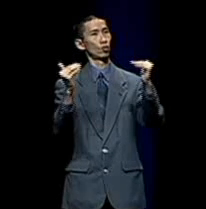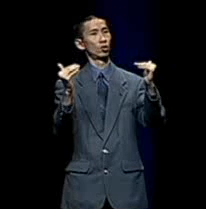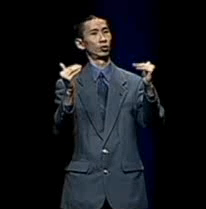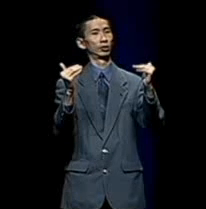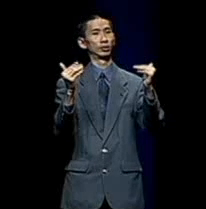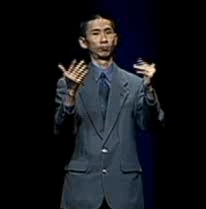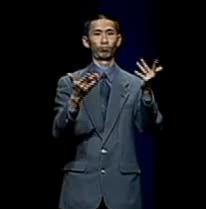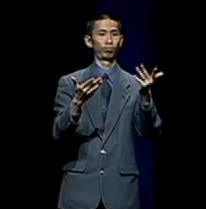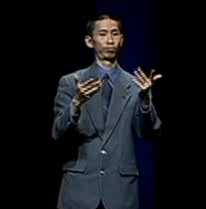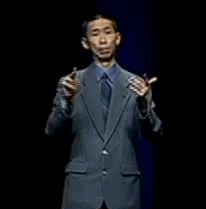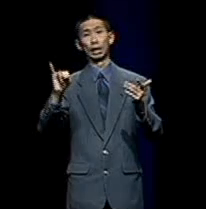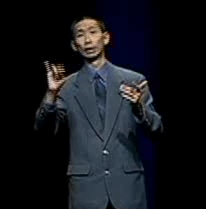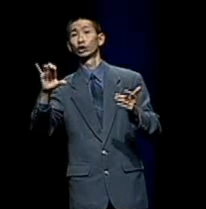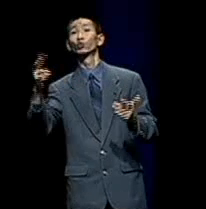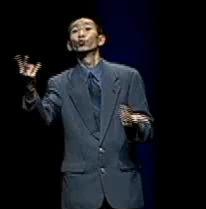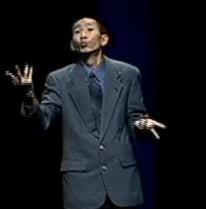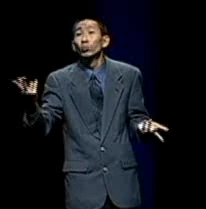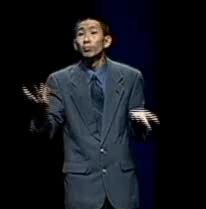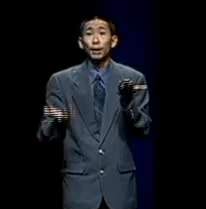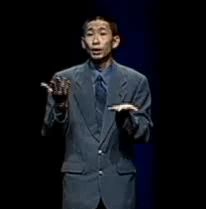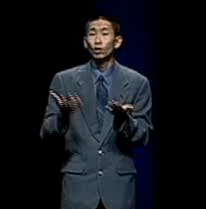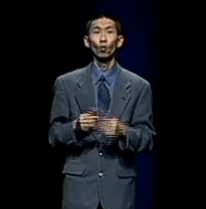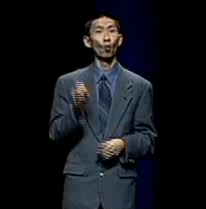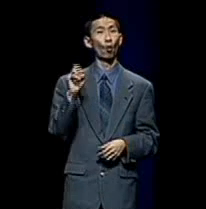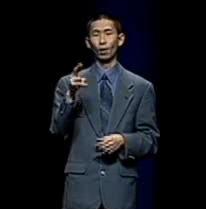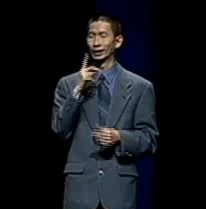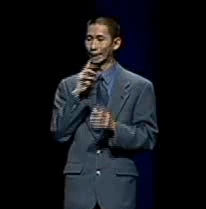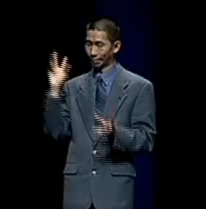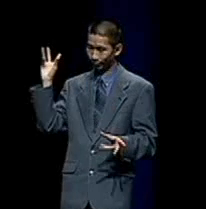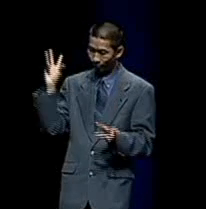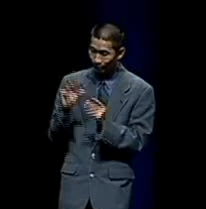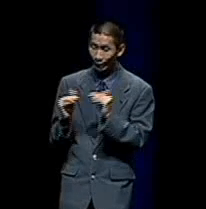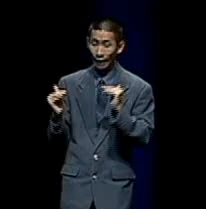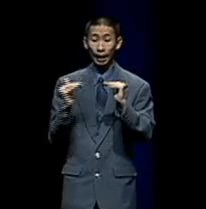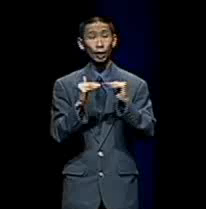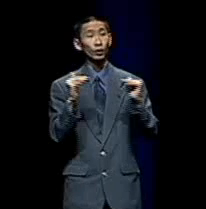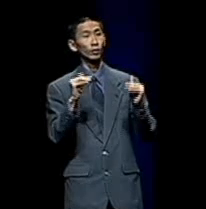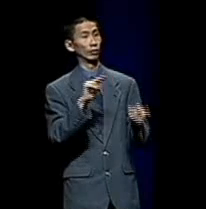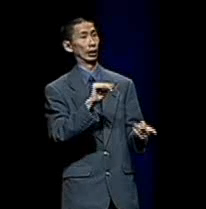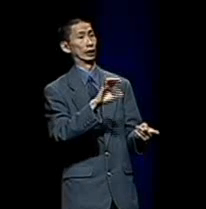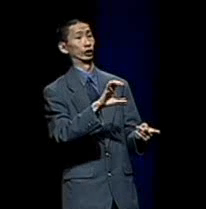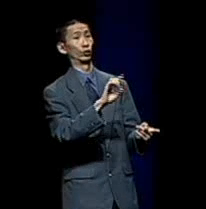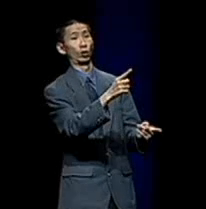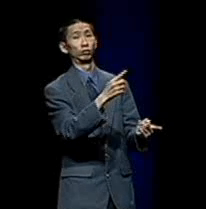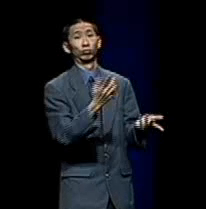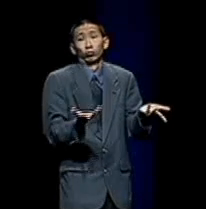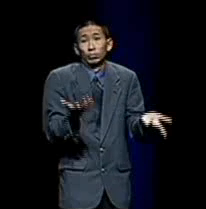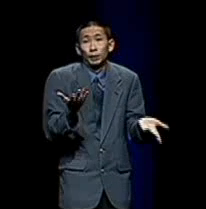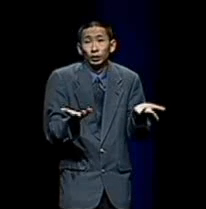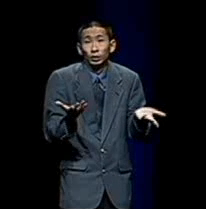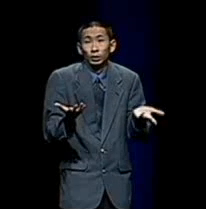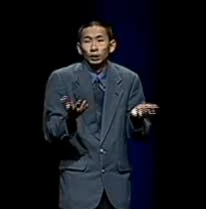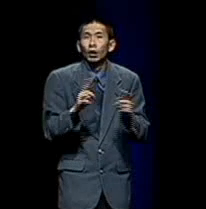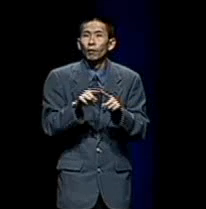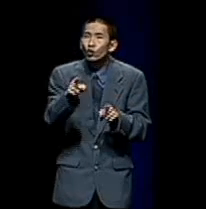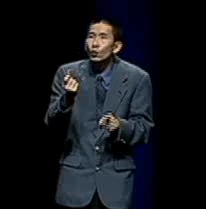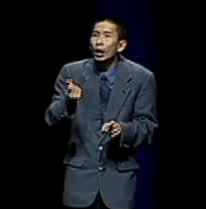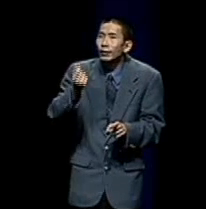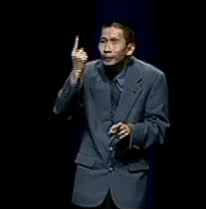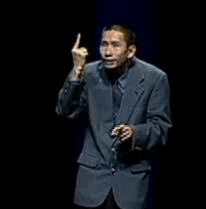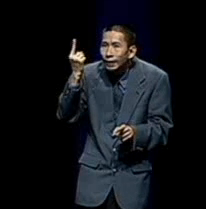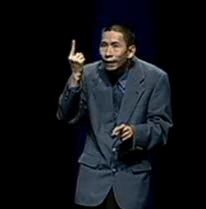to NIC 2. Or you might say that criteria equates to NIC 1. But you understand what you're doing.